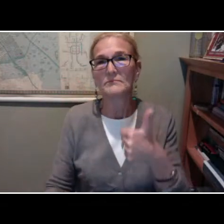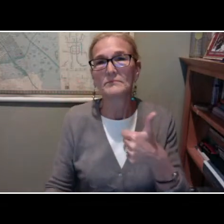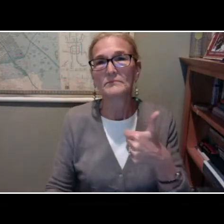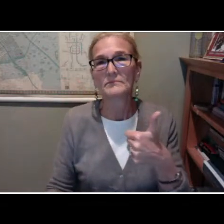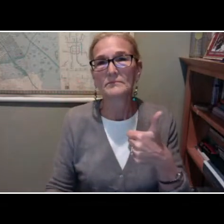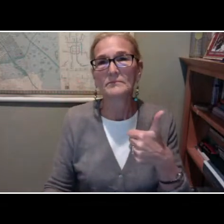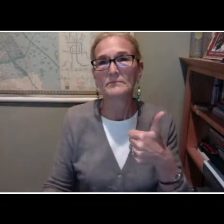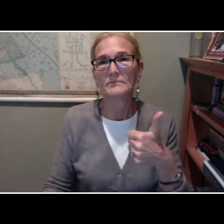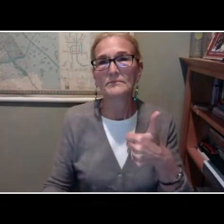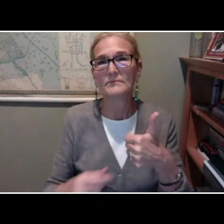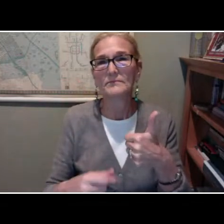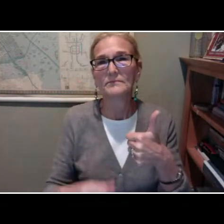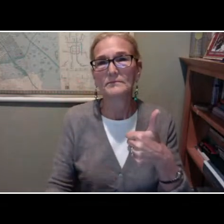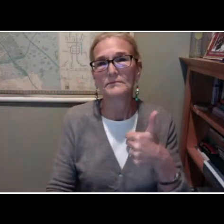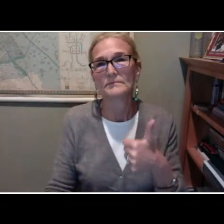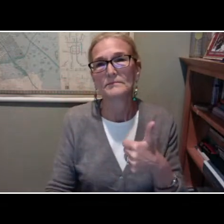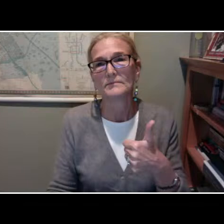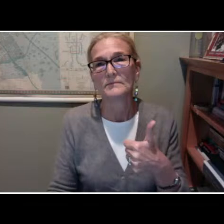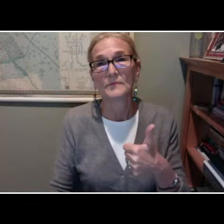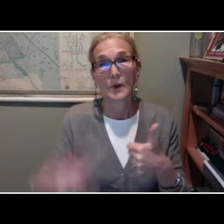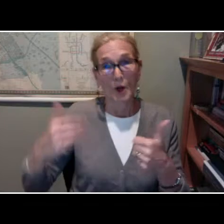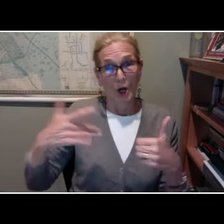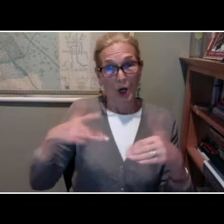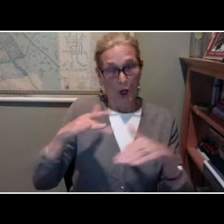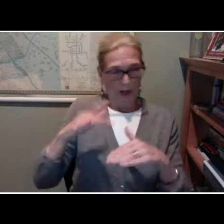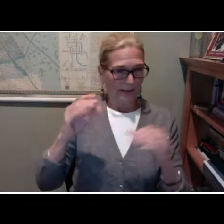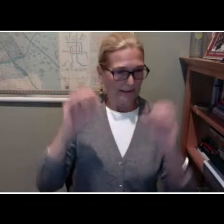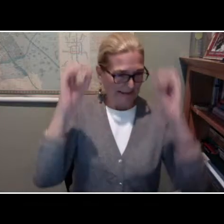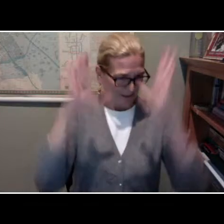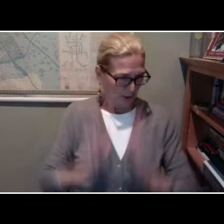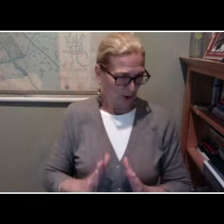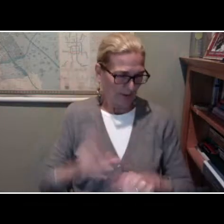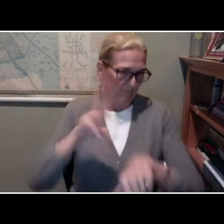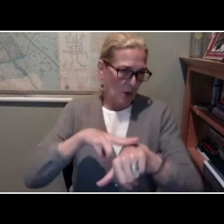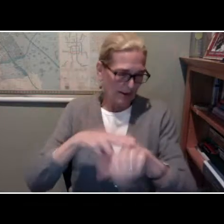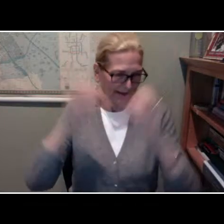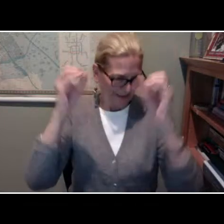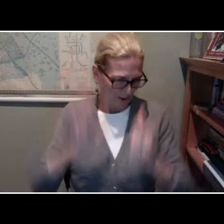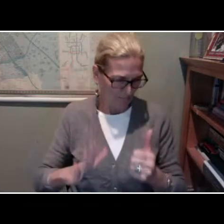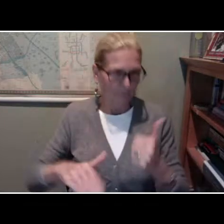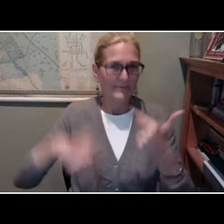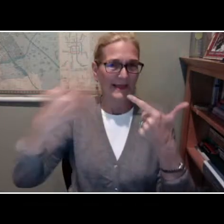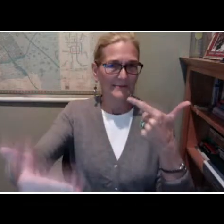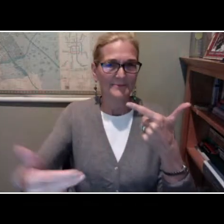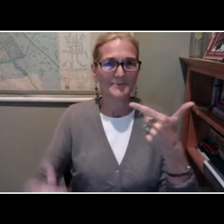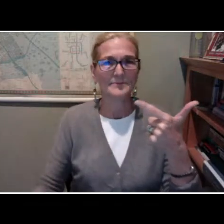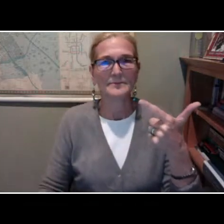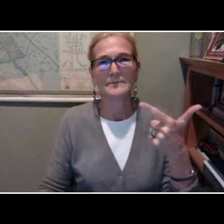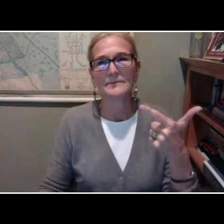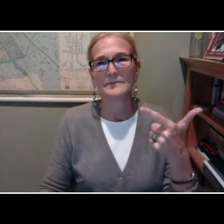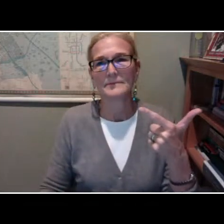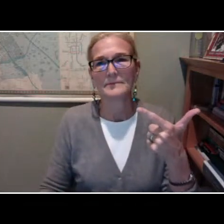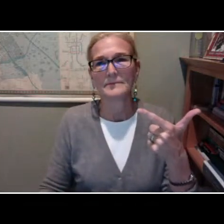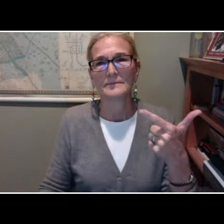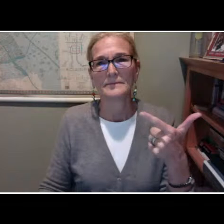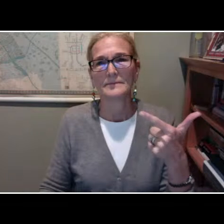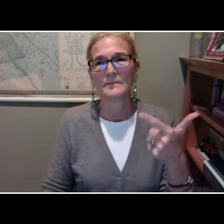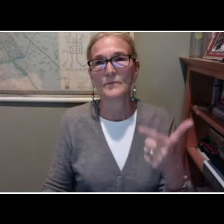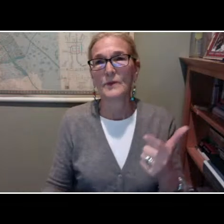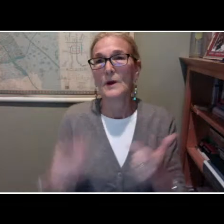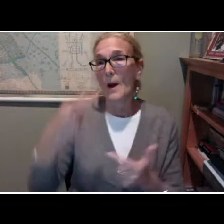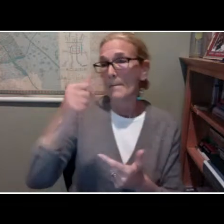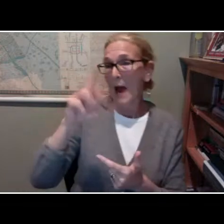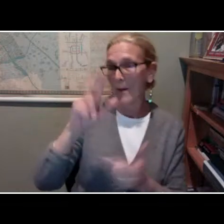It's a nonprofit association that represents early childhood teachers, of course,